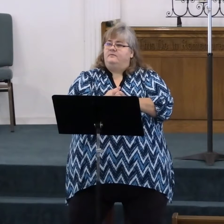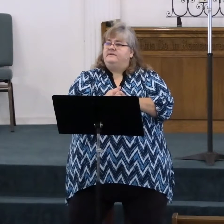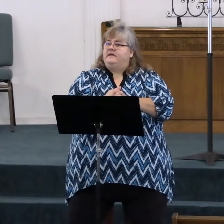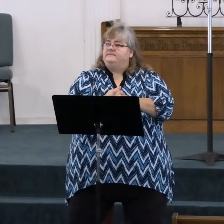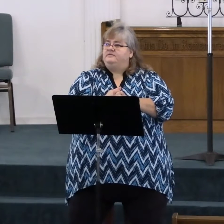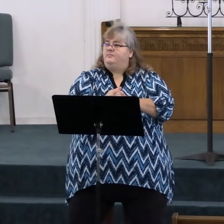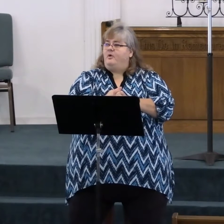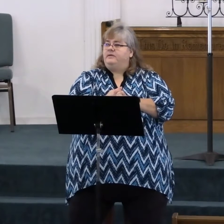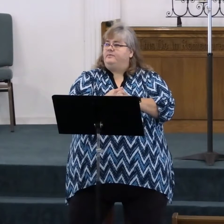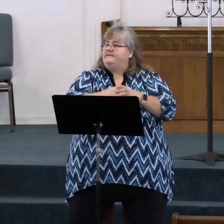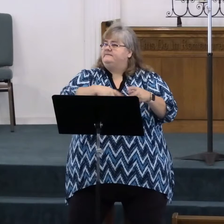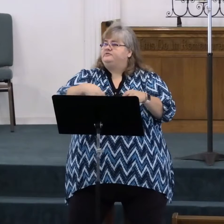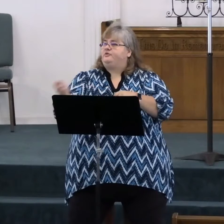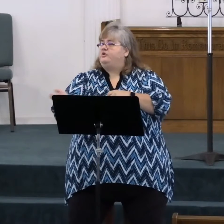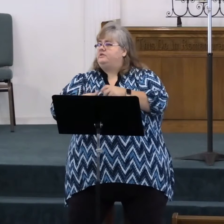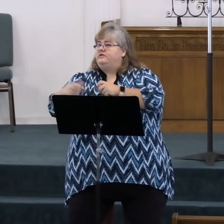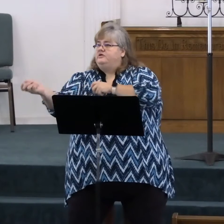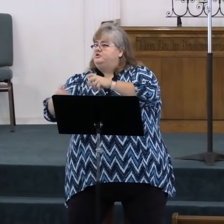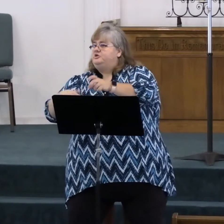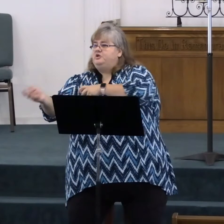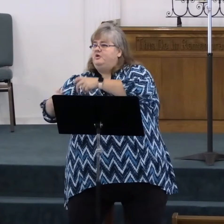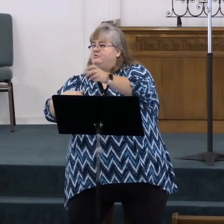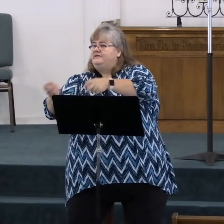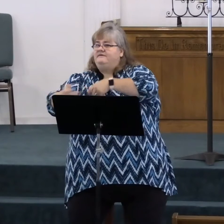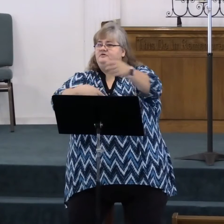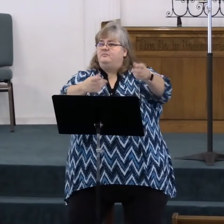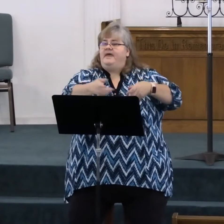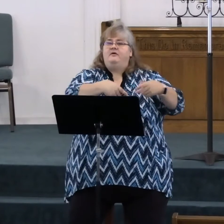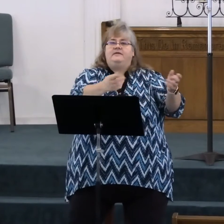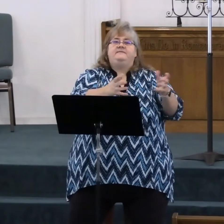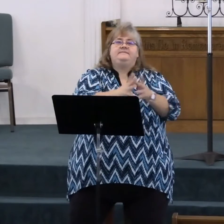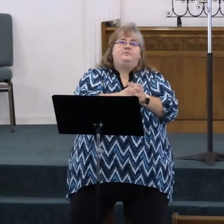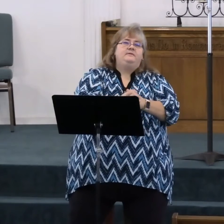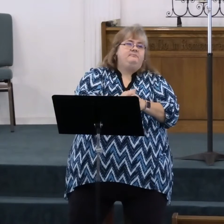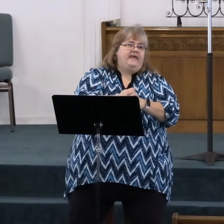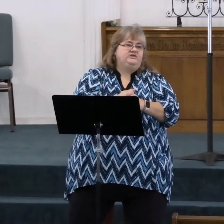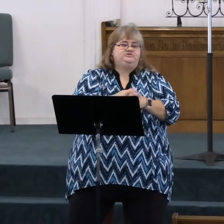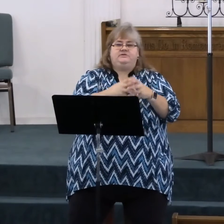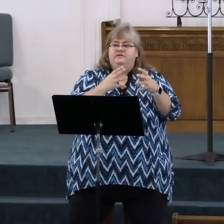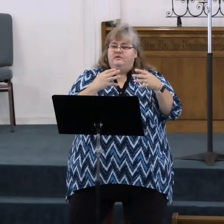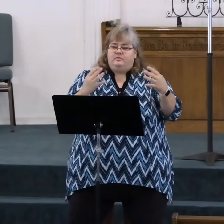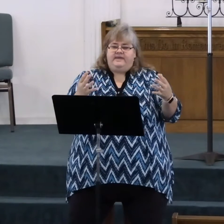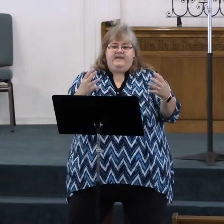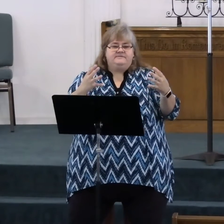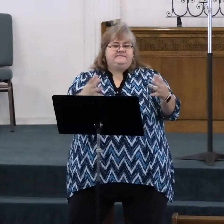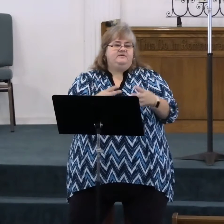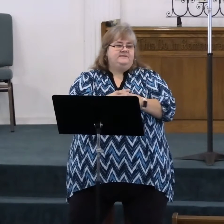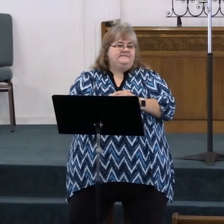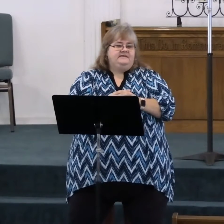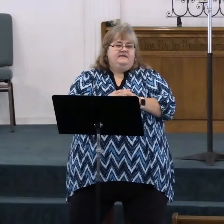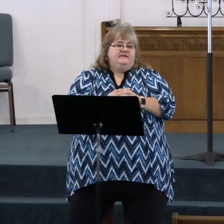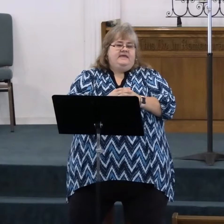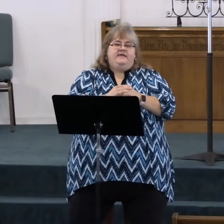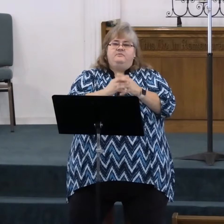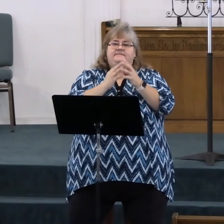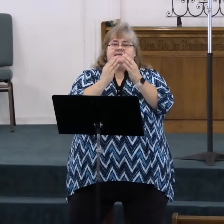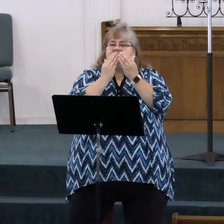went down to the marketplace and they started, you know, giving them out. And this one man, she recounts to us, he was